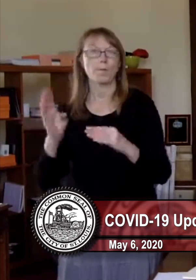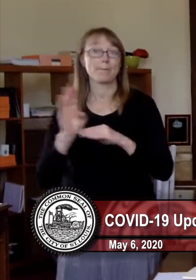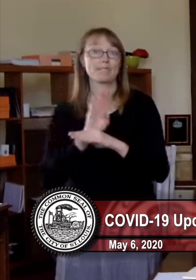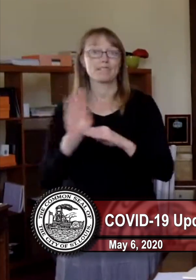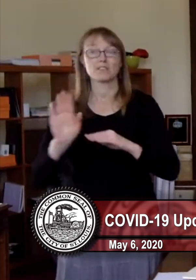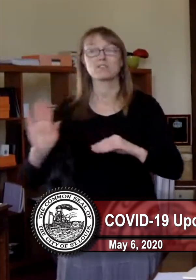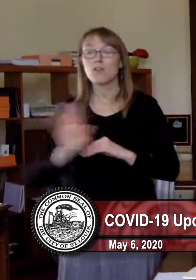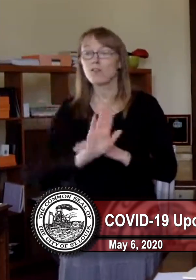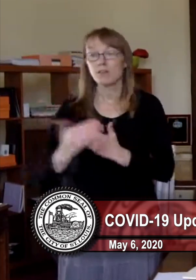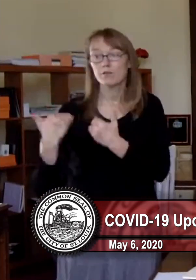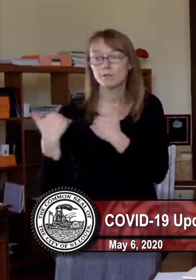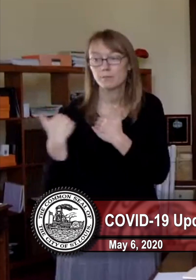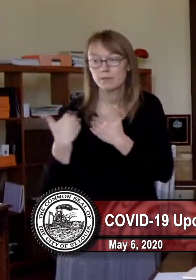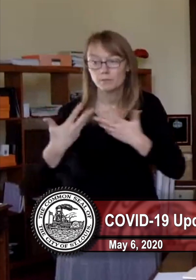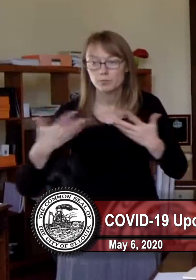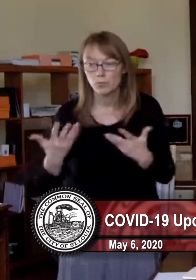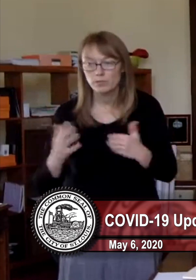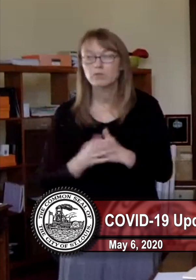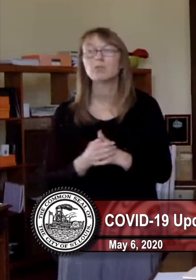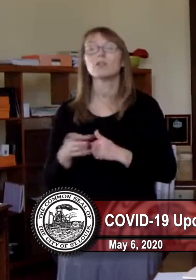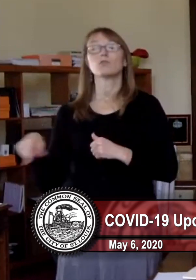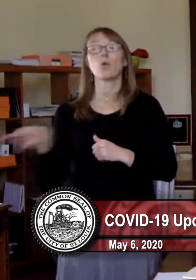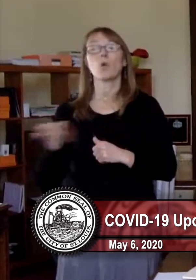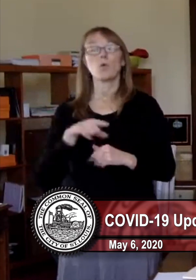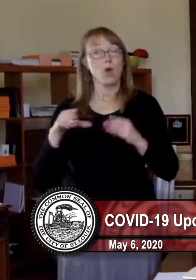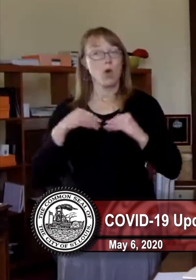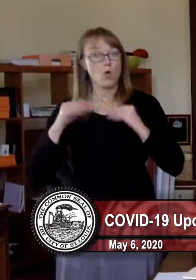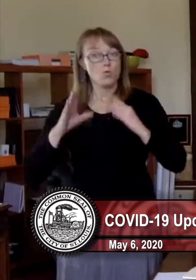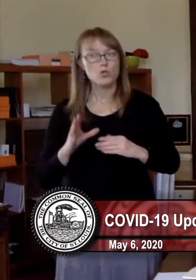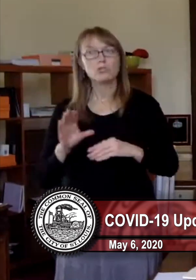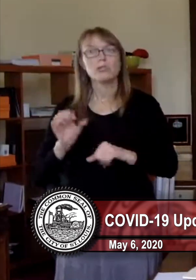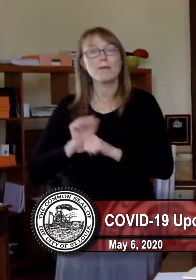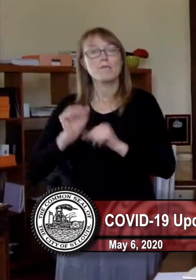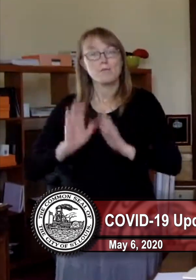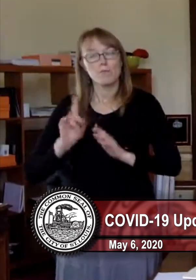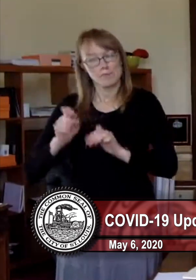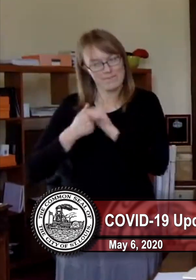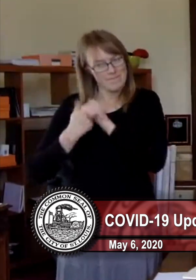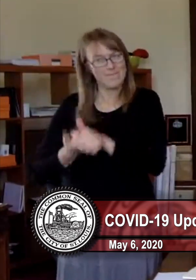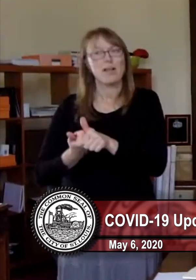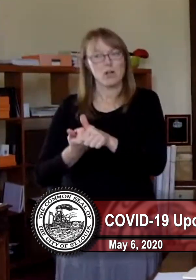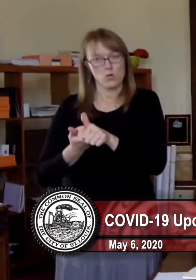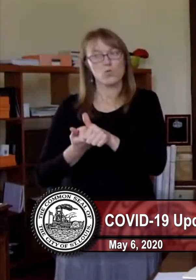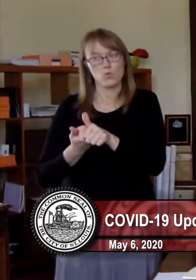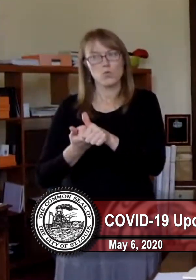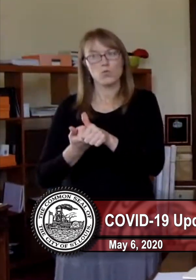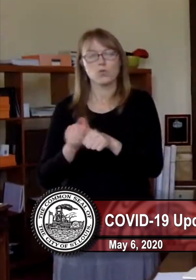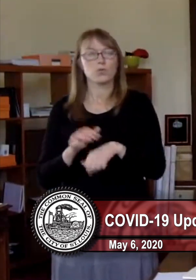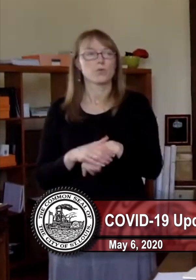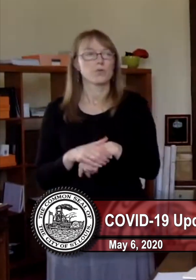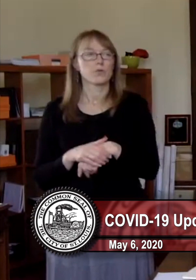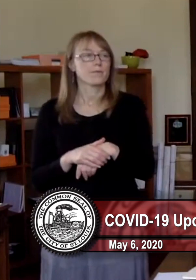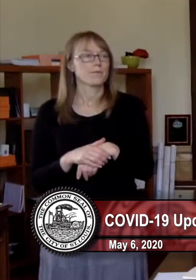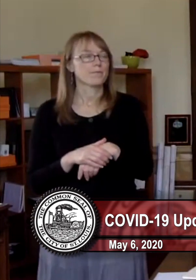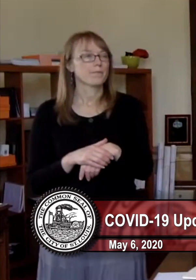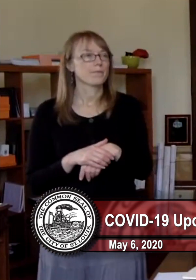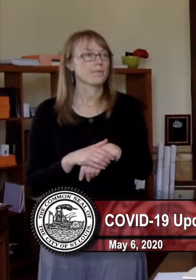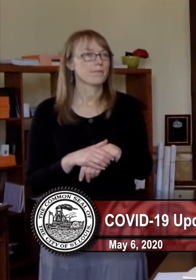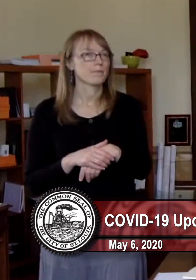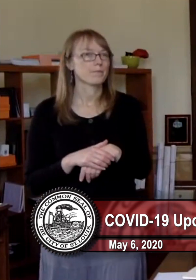employees, they are the ones that have to implement this. A couple of questions about City Hall related functions